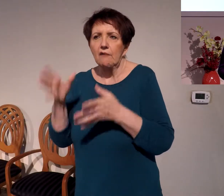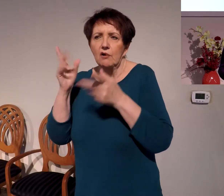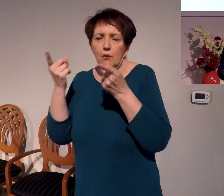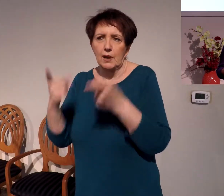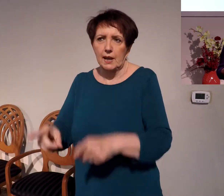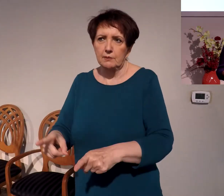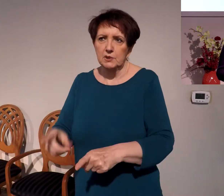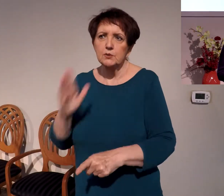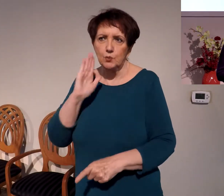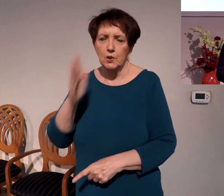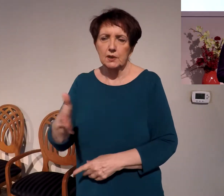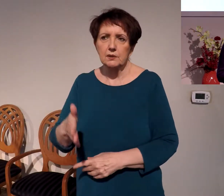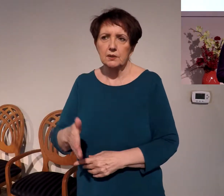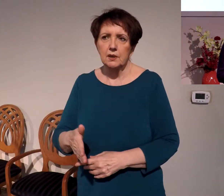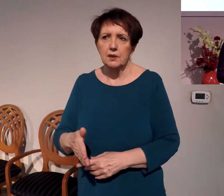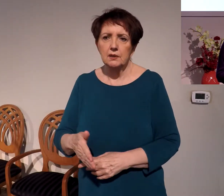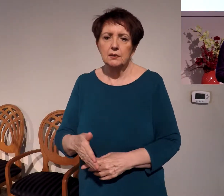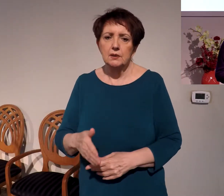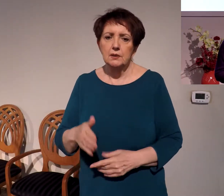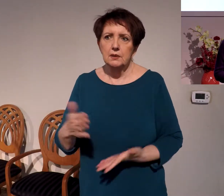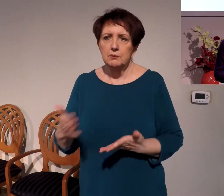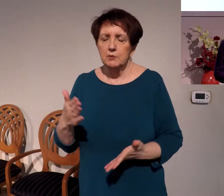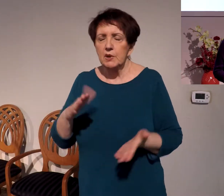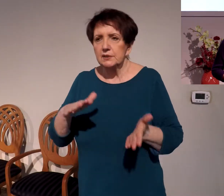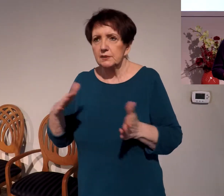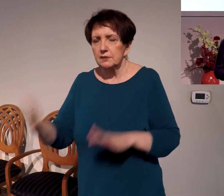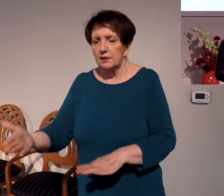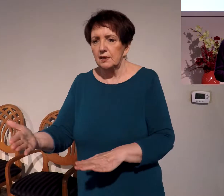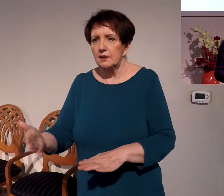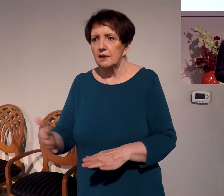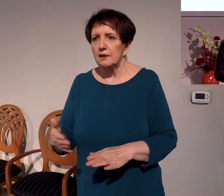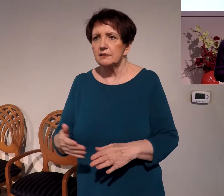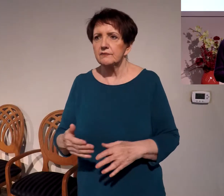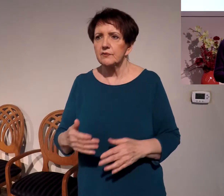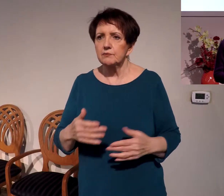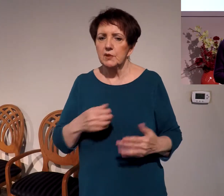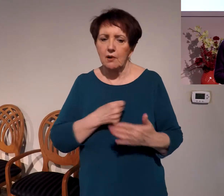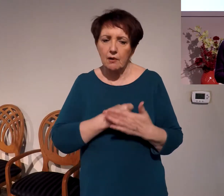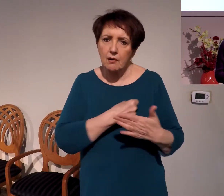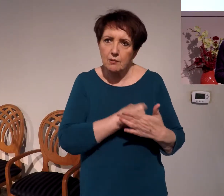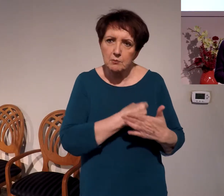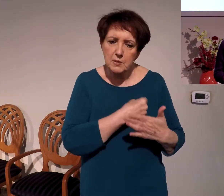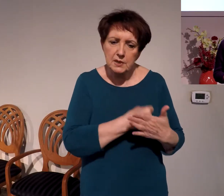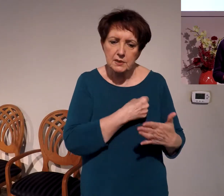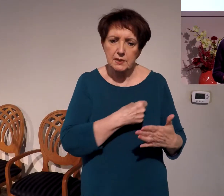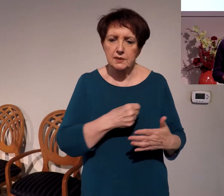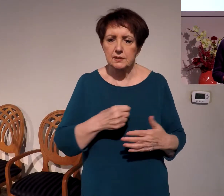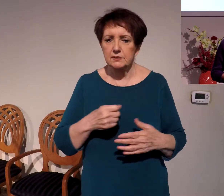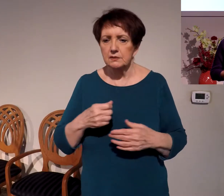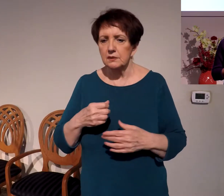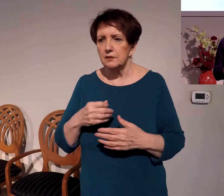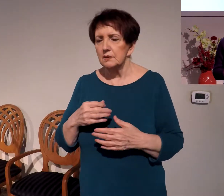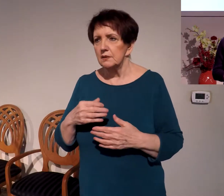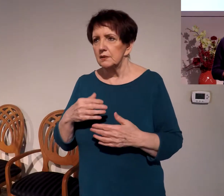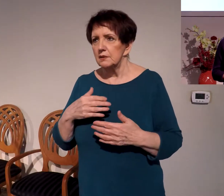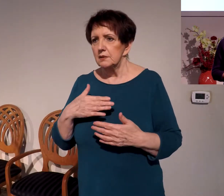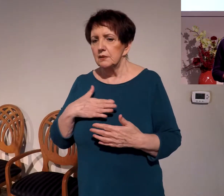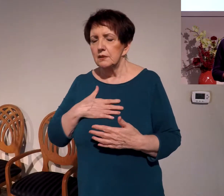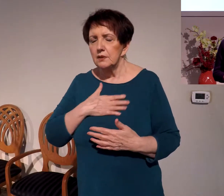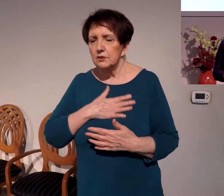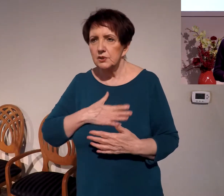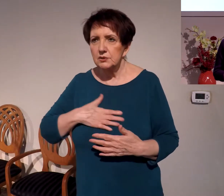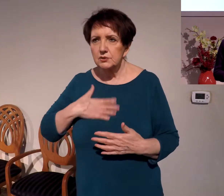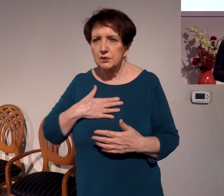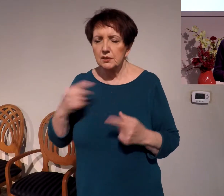happen, and ultimately that I was going to die from the heart beating and the chest pounding and the